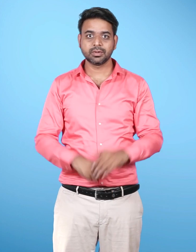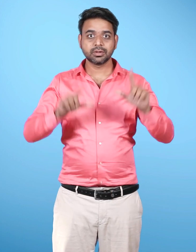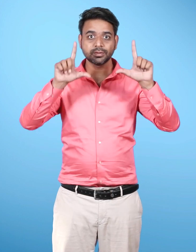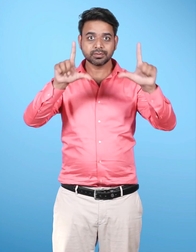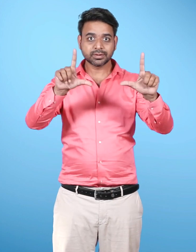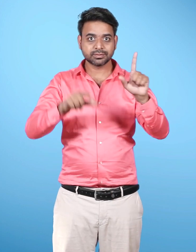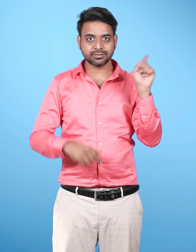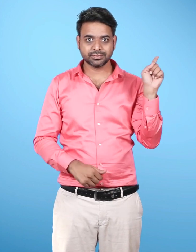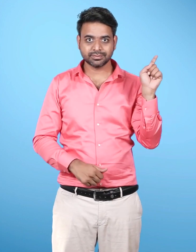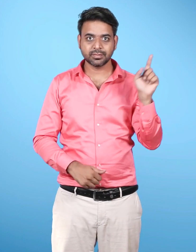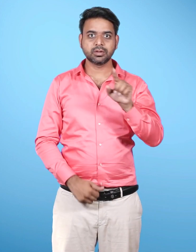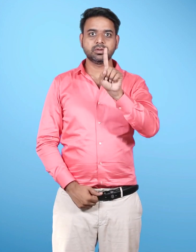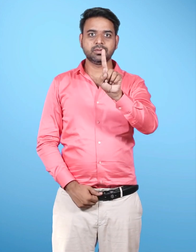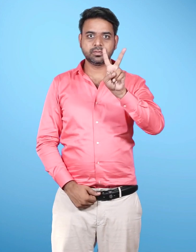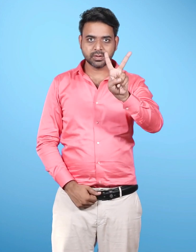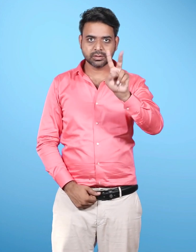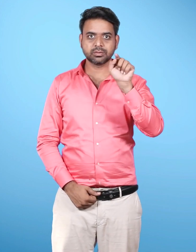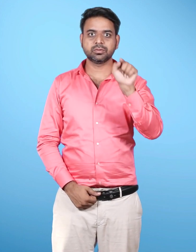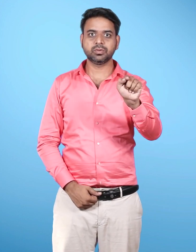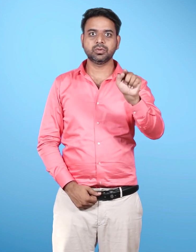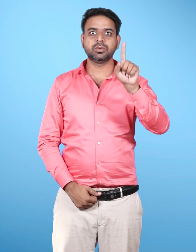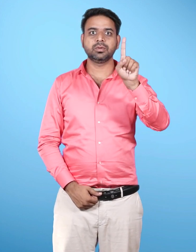Figure 12.12b.